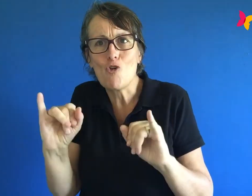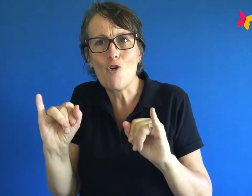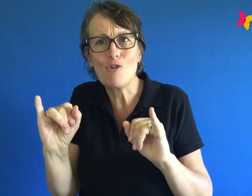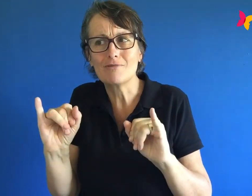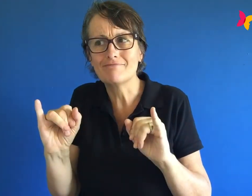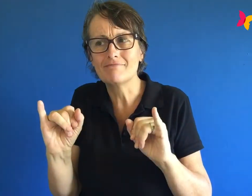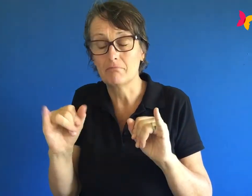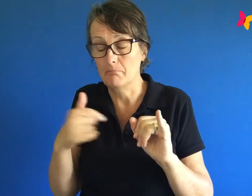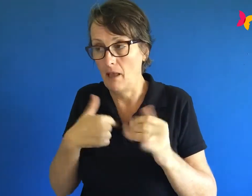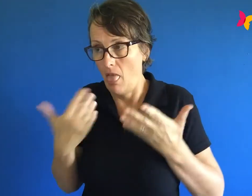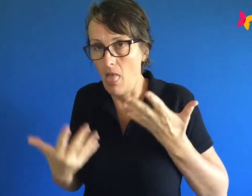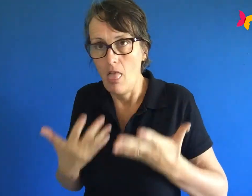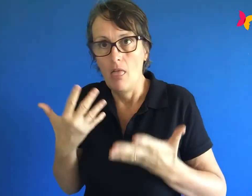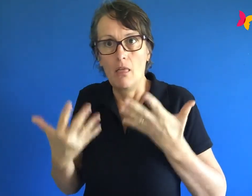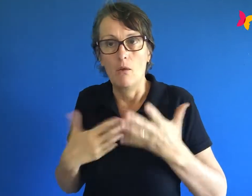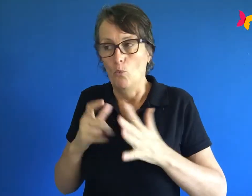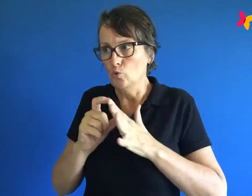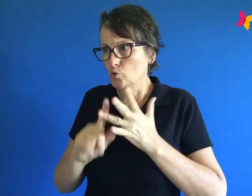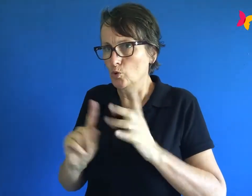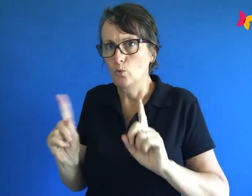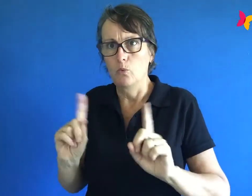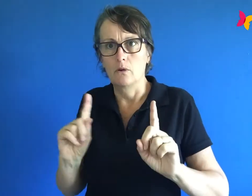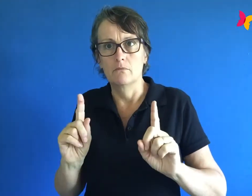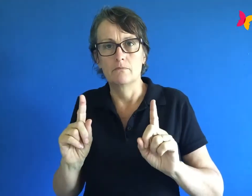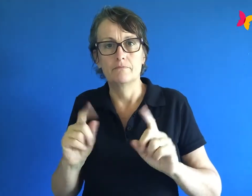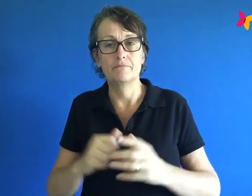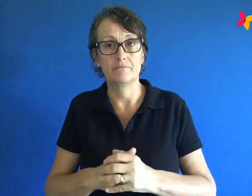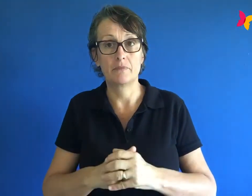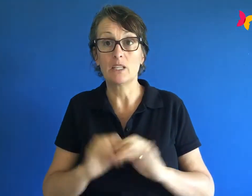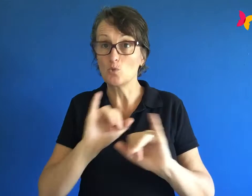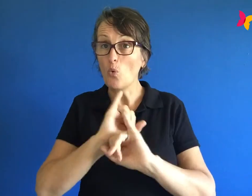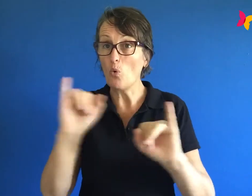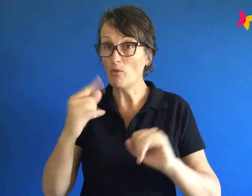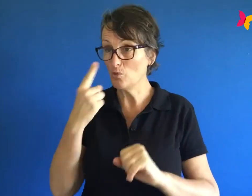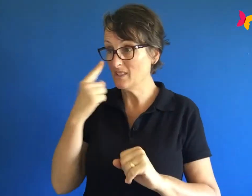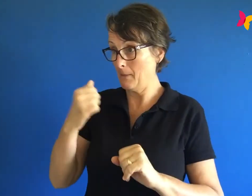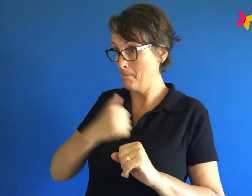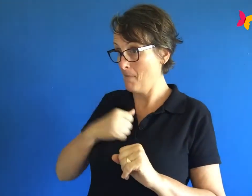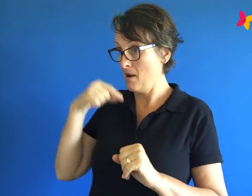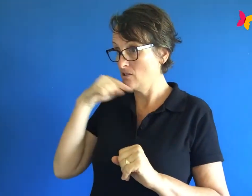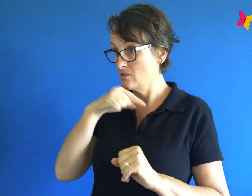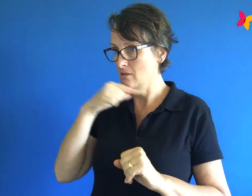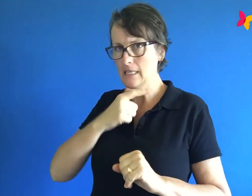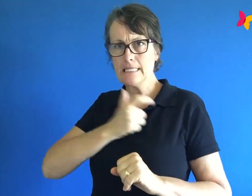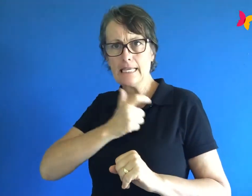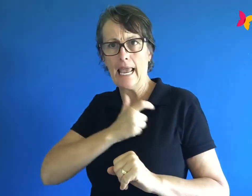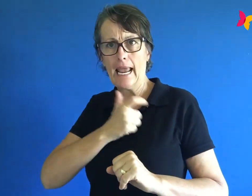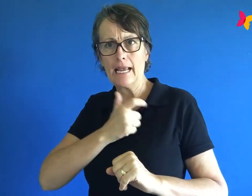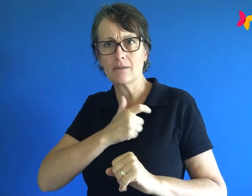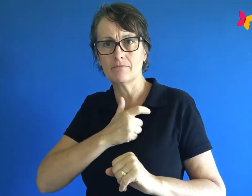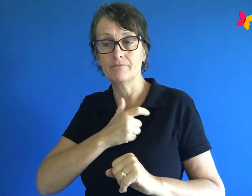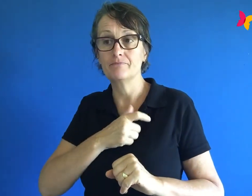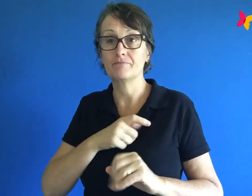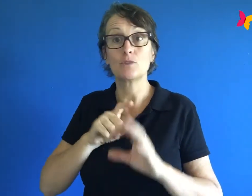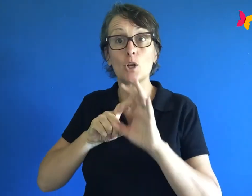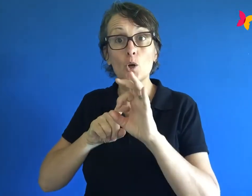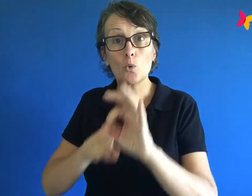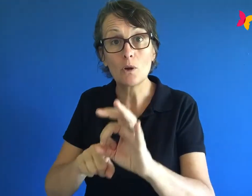that. It's a terrible thing to see your child scared. What was going on inside your head at that point? I